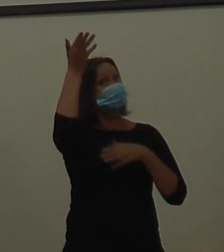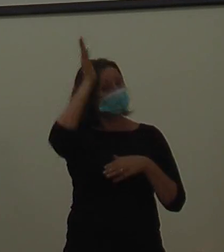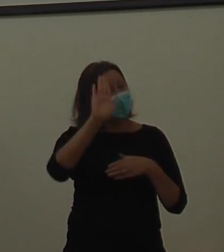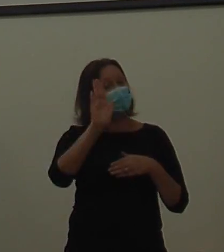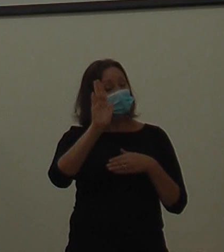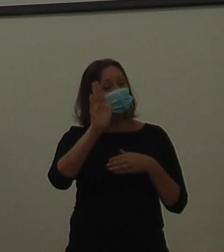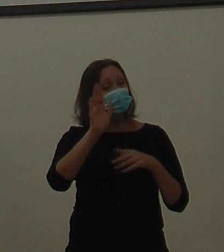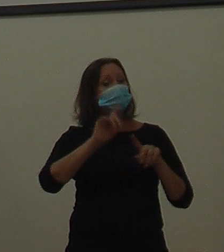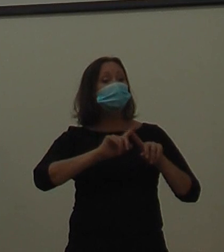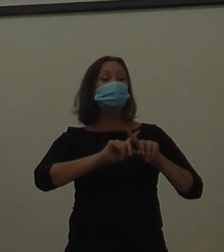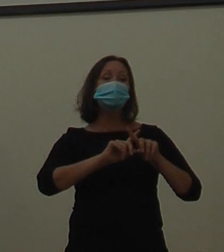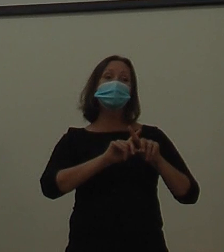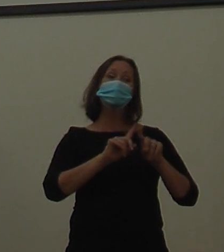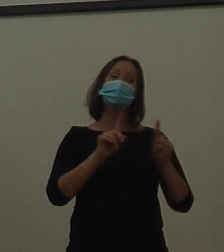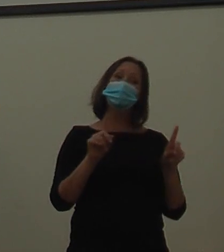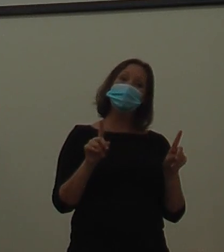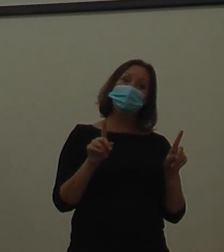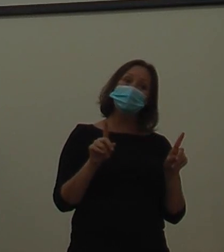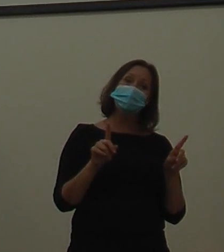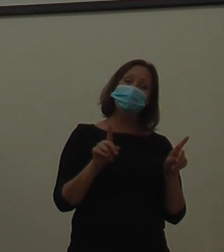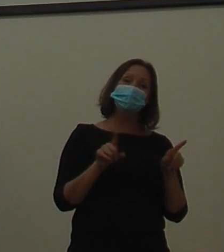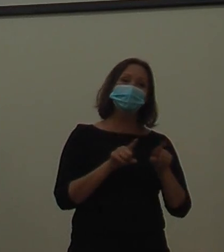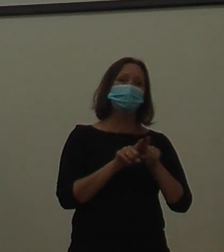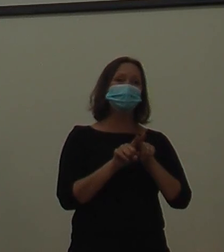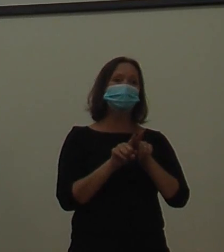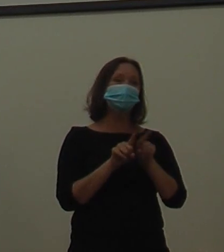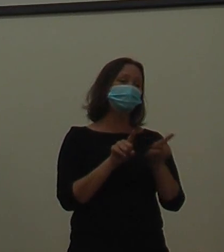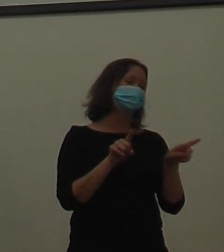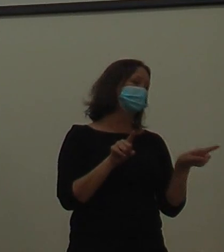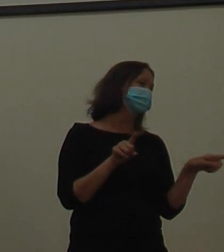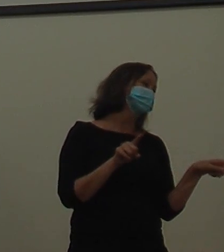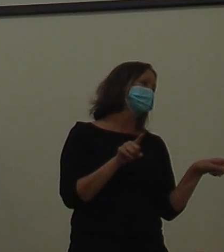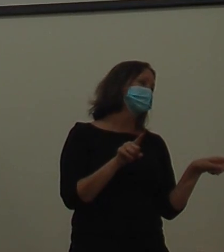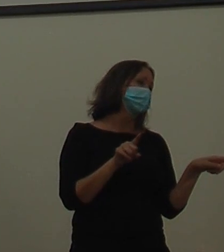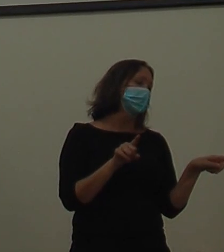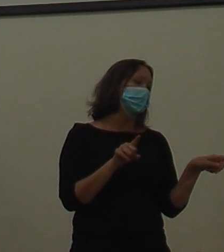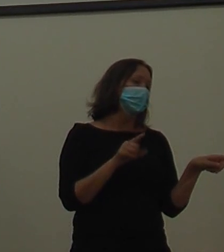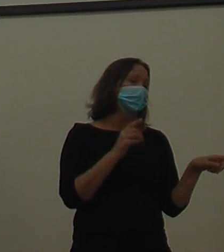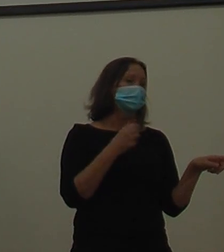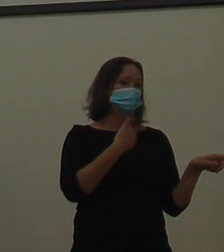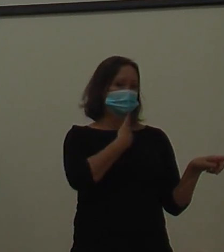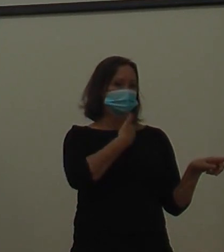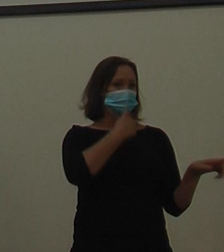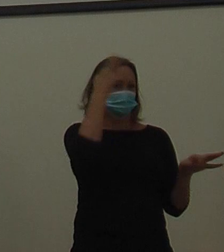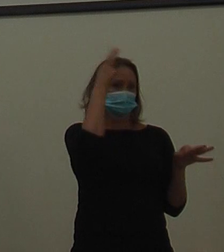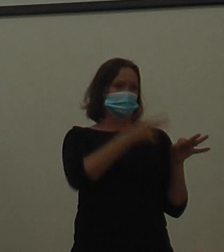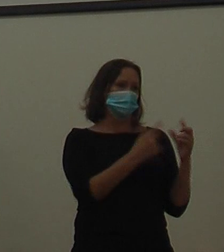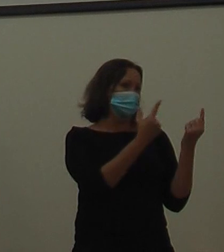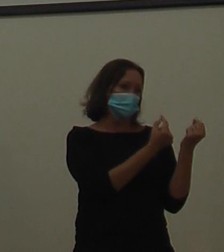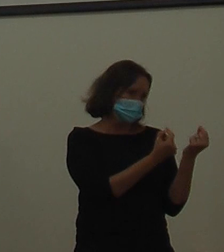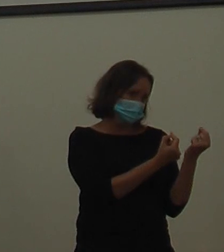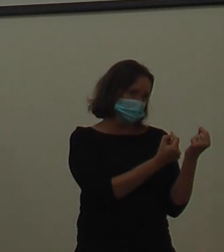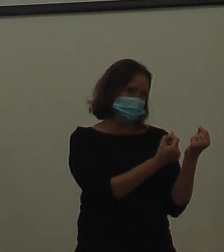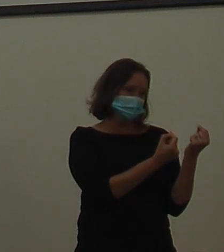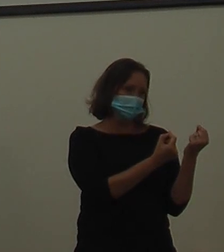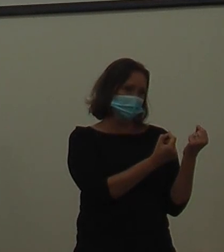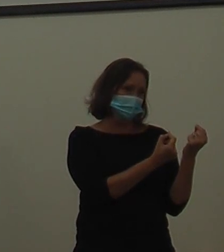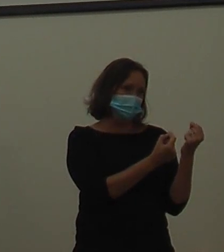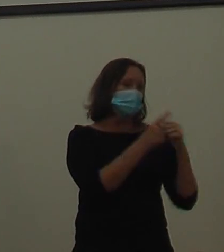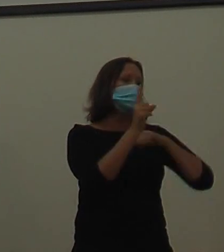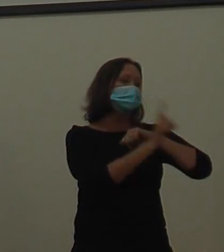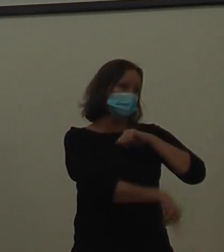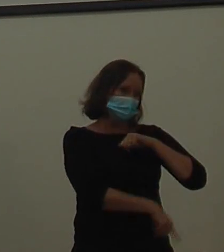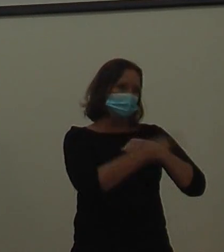then they go off and do things their own way. And they're punished for